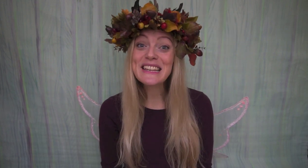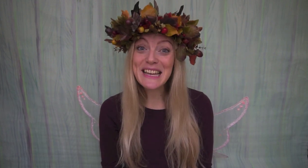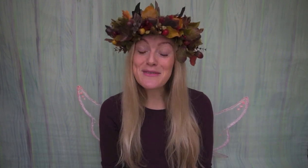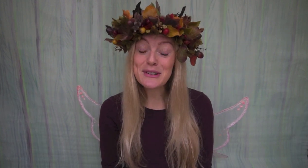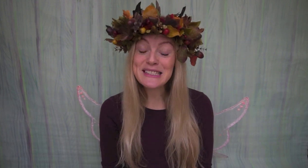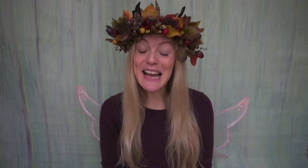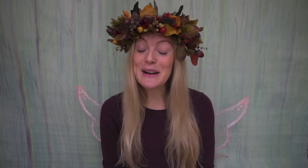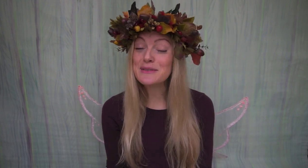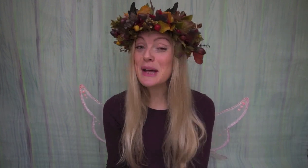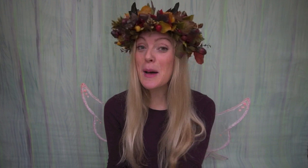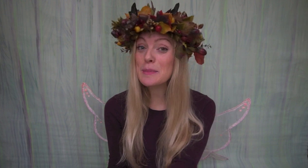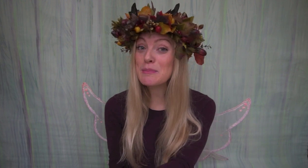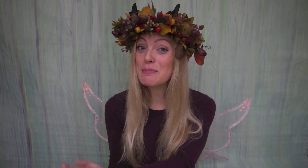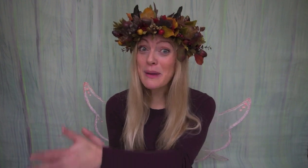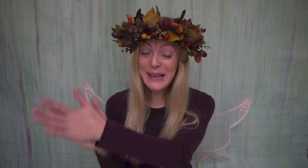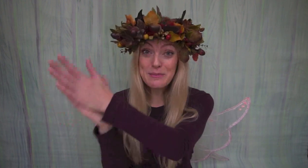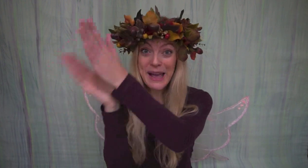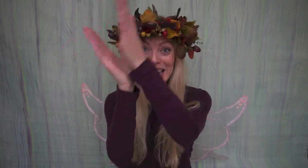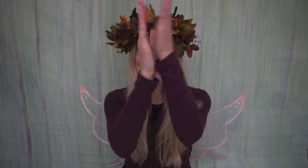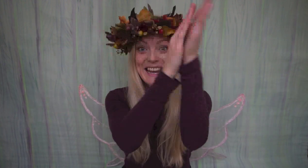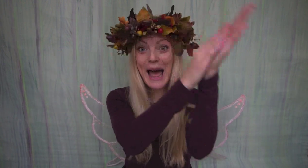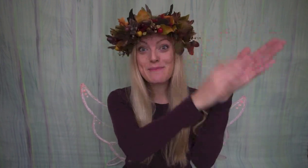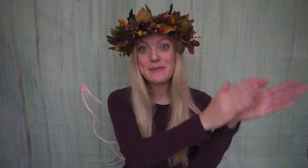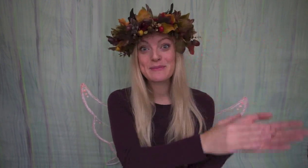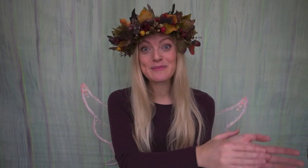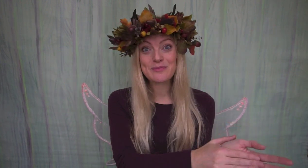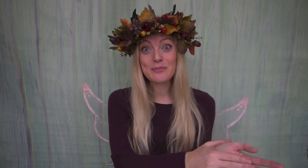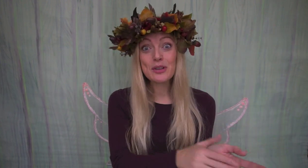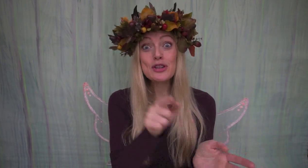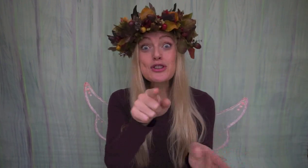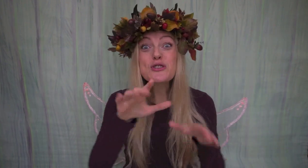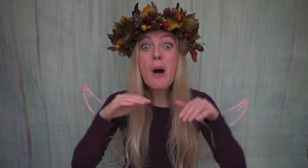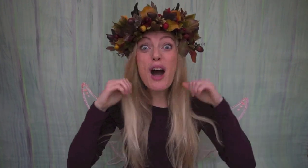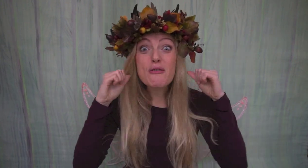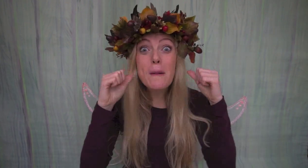Give yourselves a big, big clap. You are